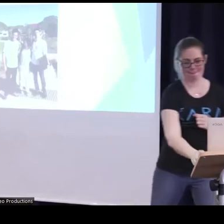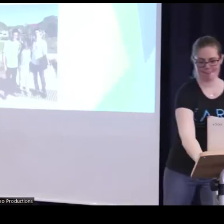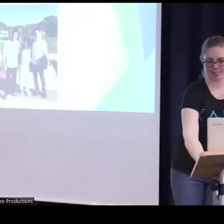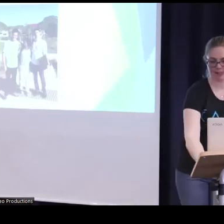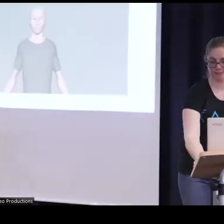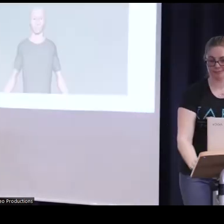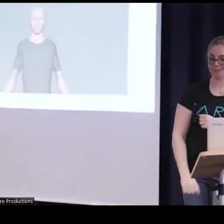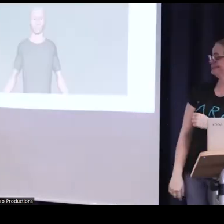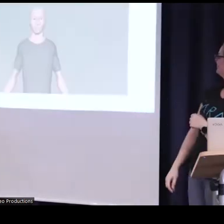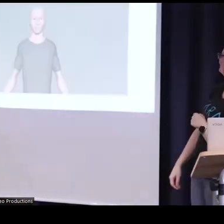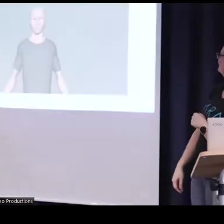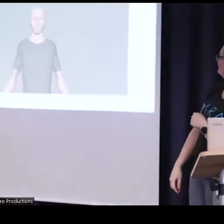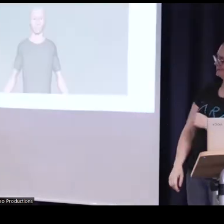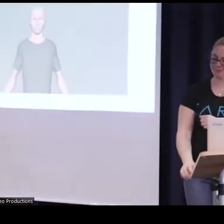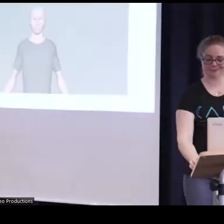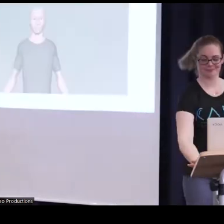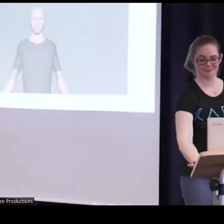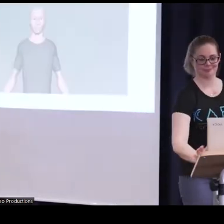these avatars.